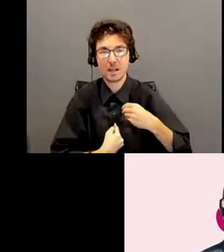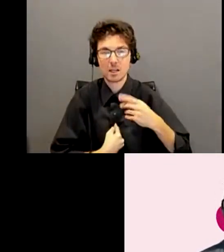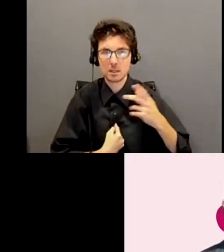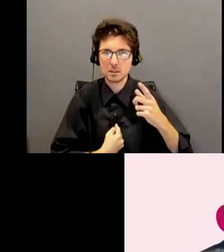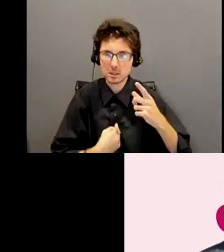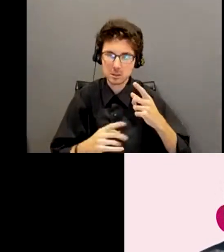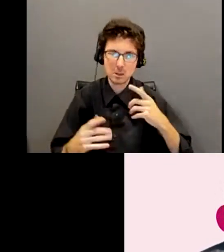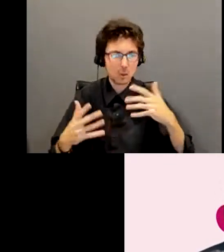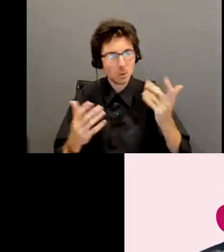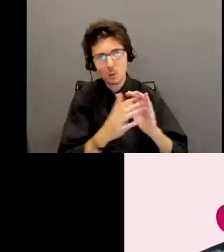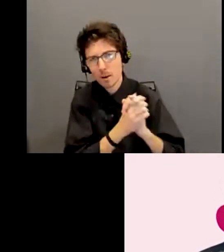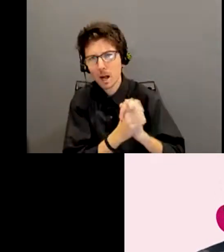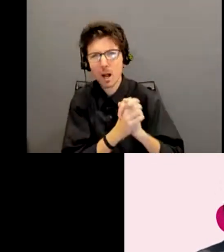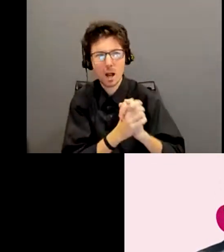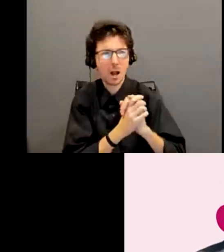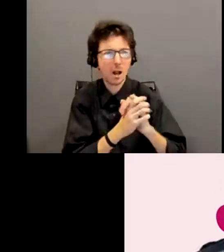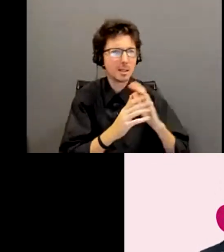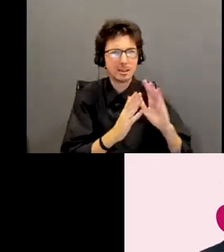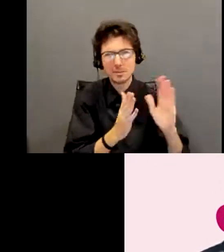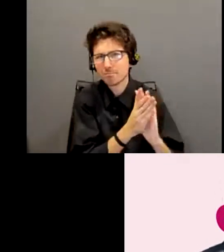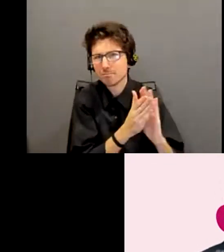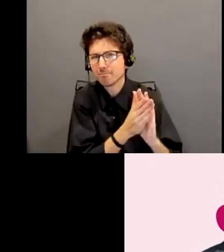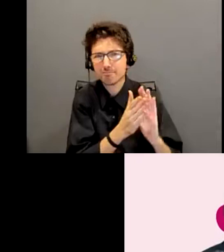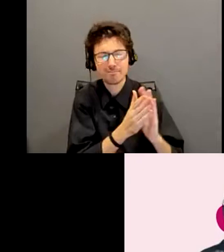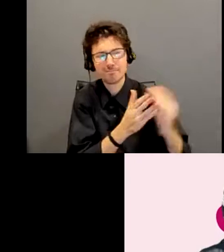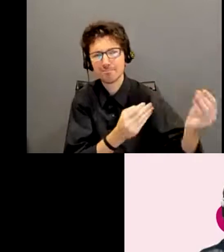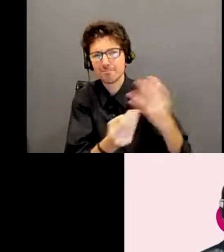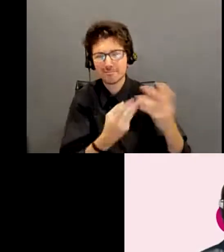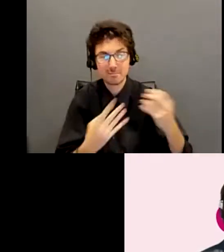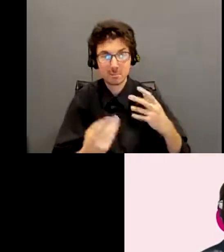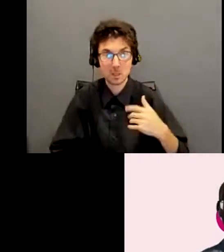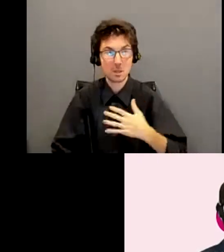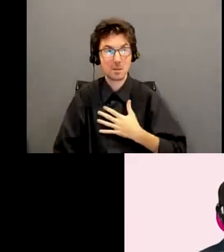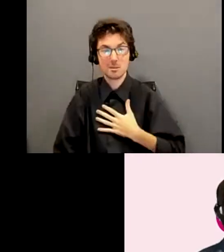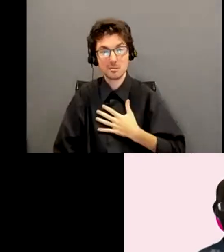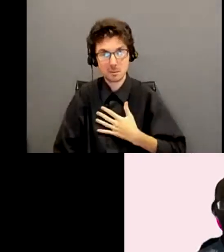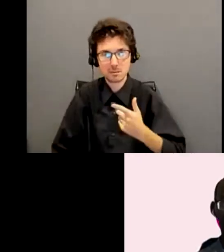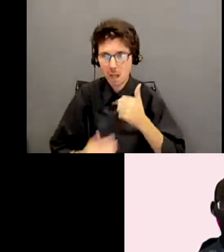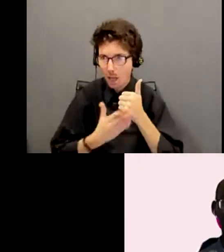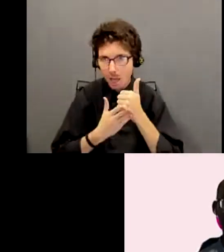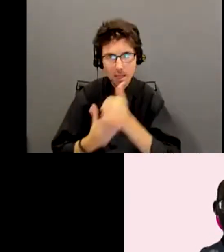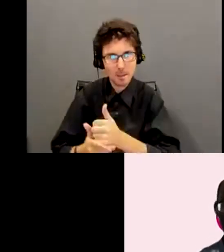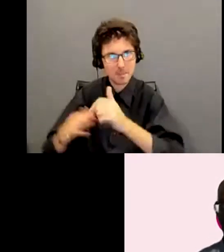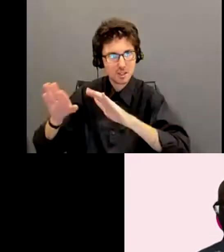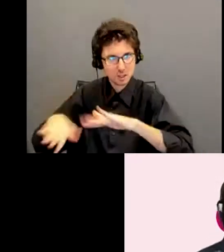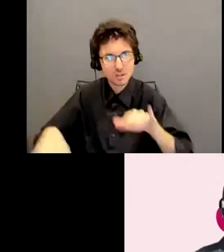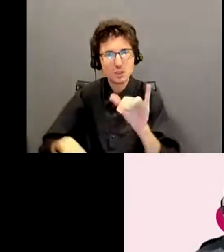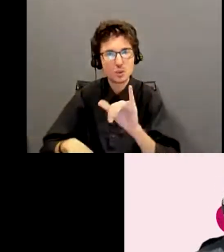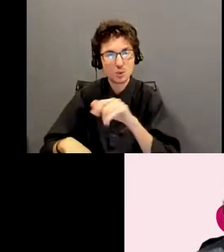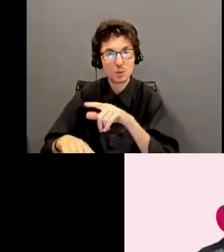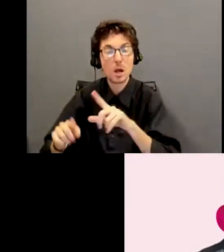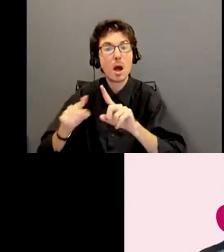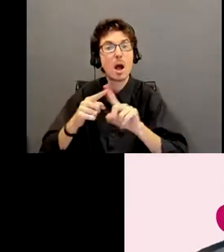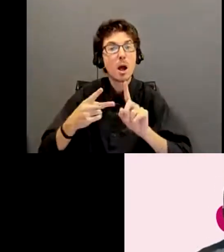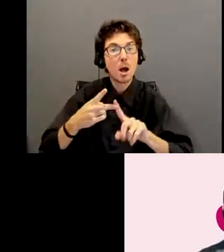words. And they says that the conversations was really helpful for the kids. And also our role models